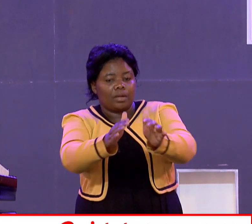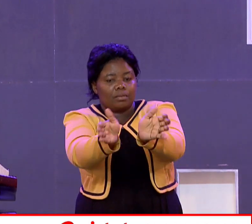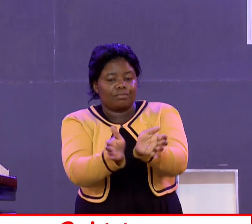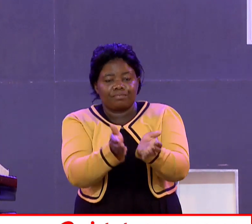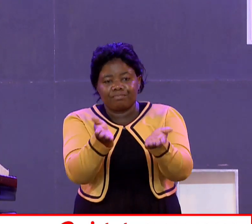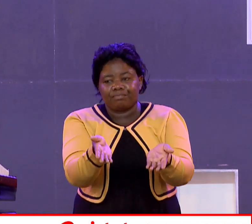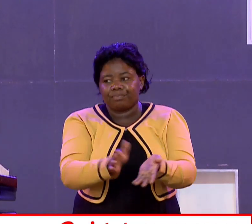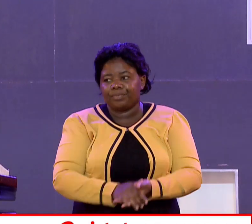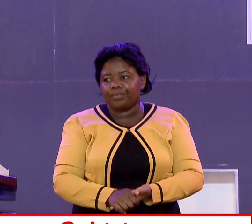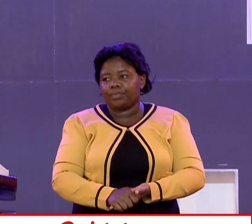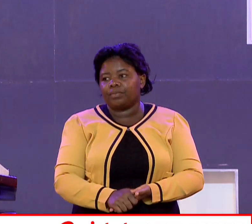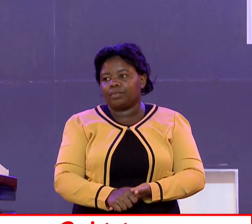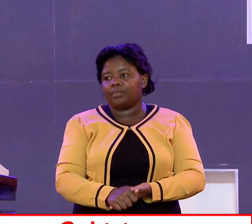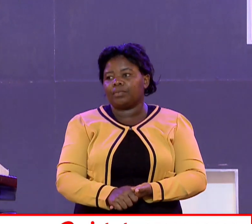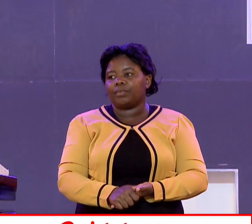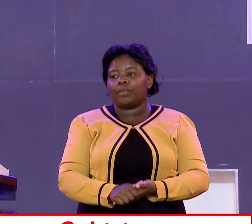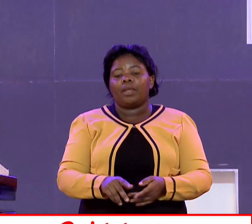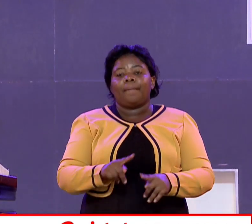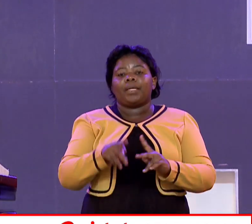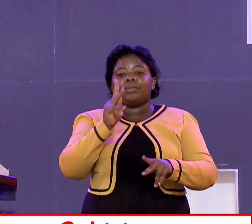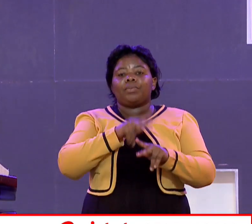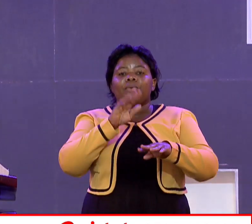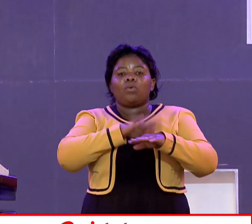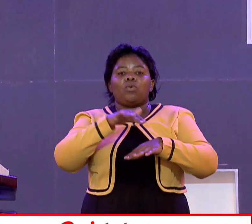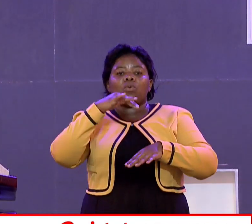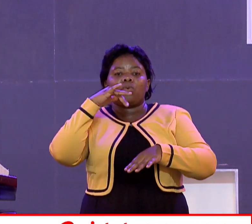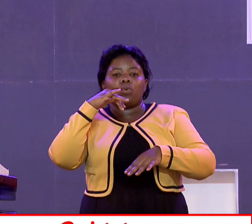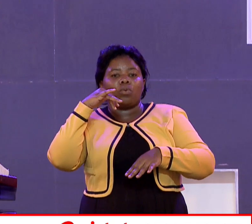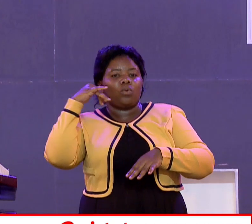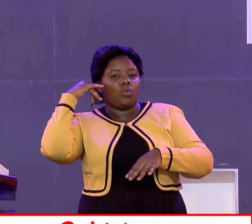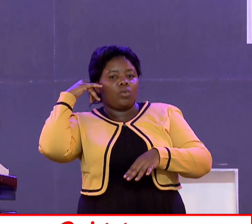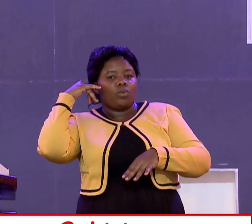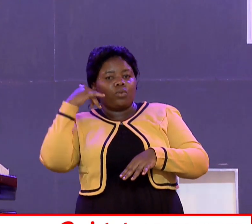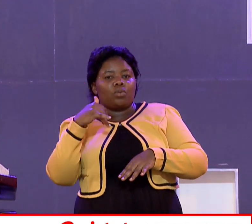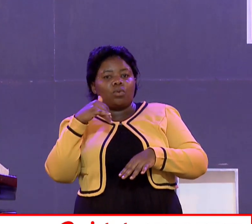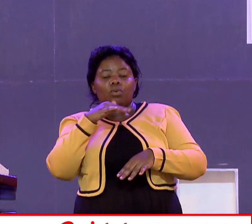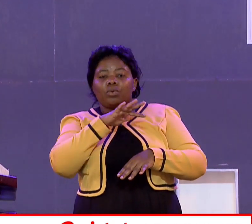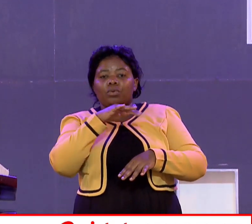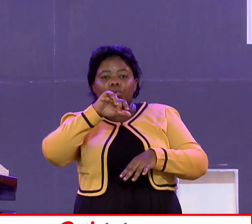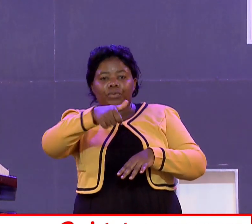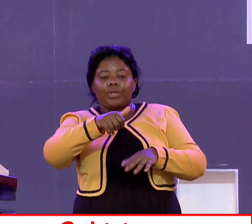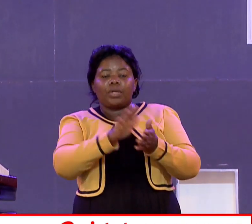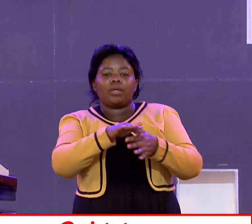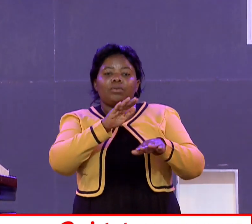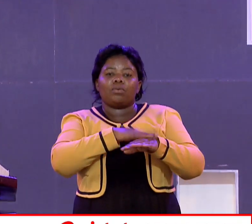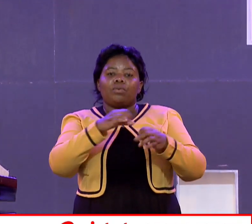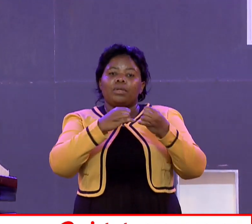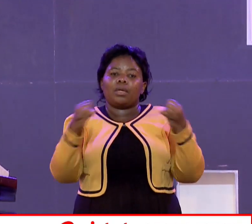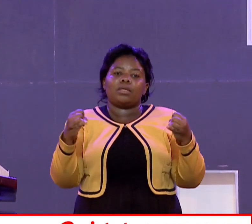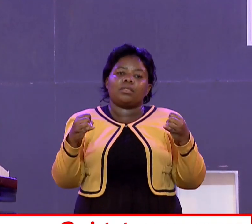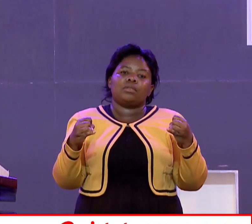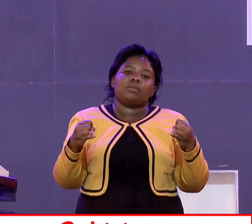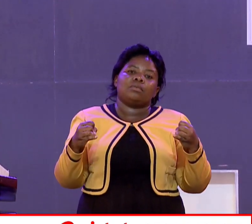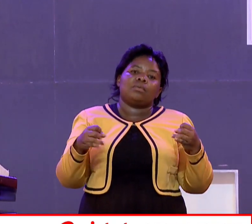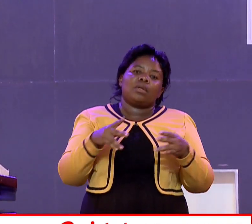who are here, we are going to give in from here. Naye ffe abali ku radio n'abali online. Then those who are over the radio and those online. Wamu